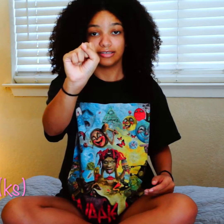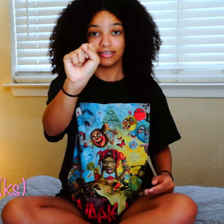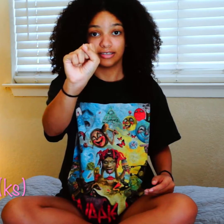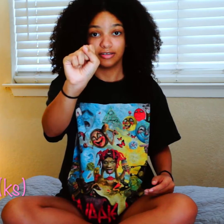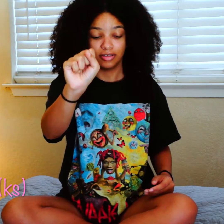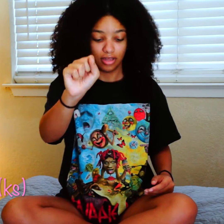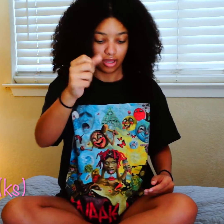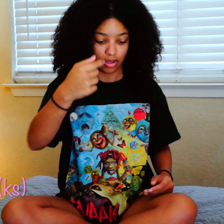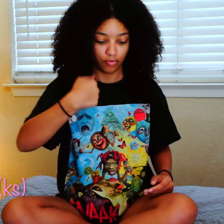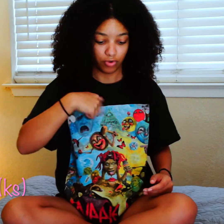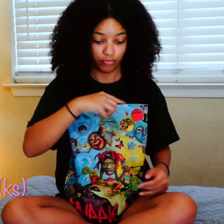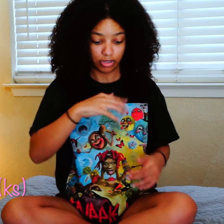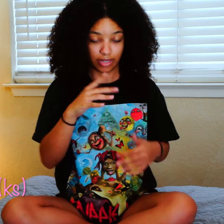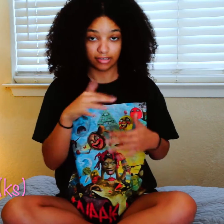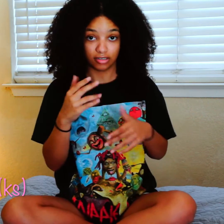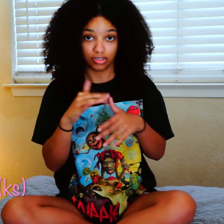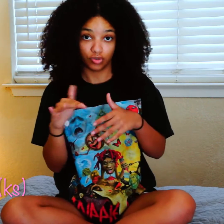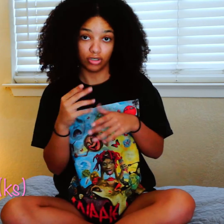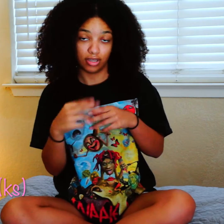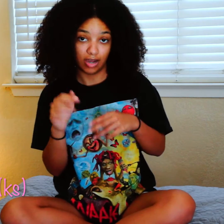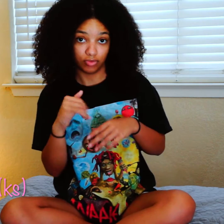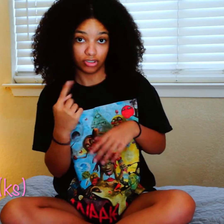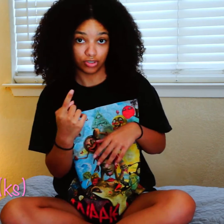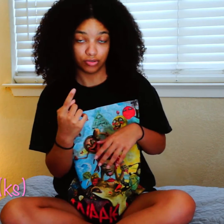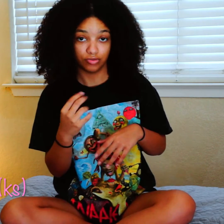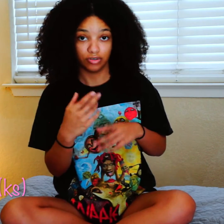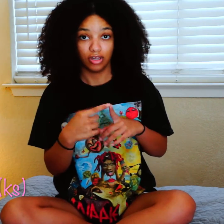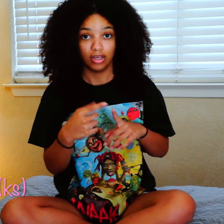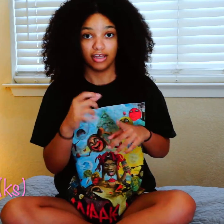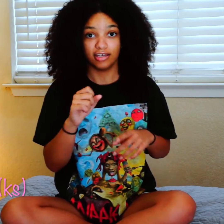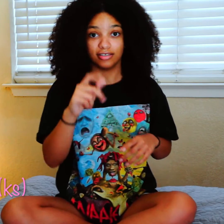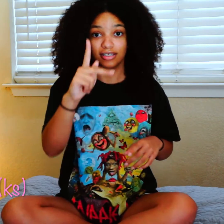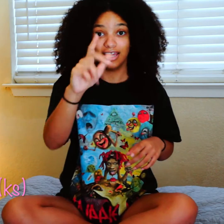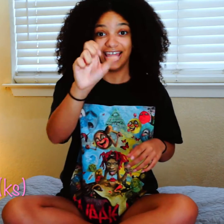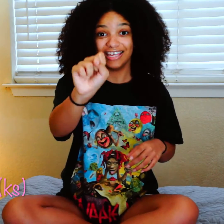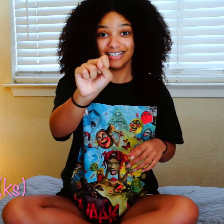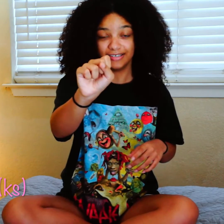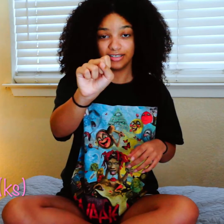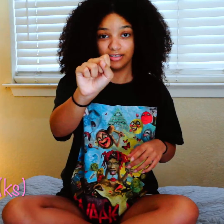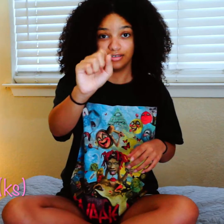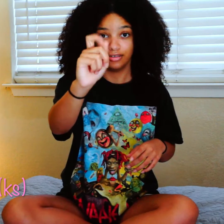Kansas. And what we like to shorten that one to is KS.